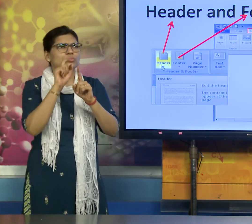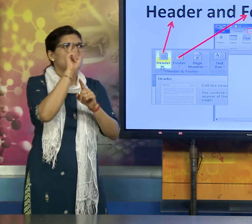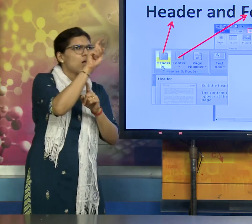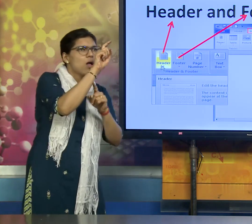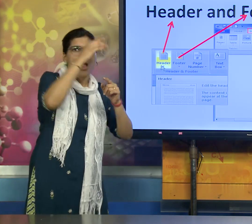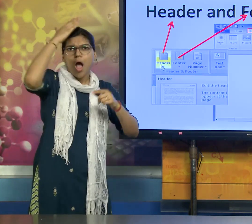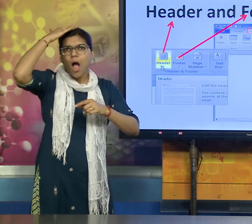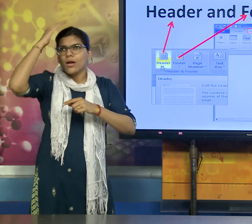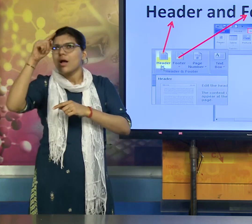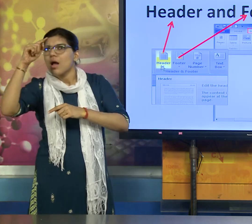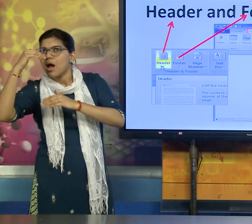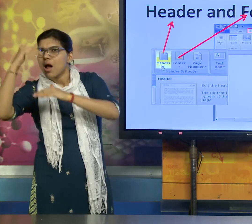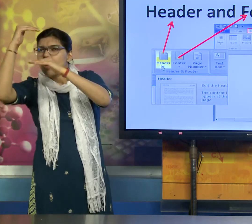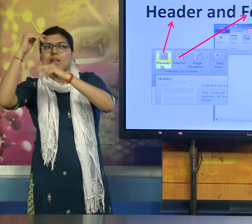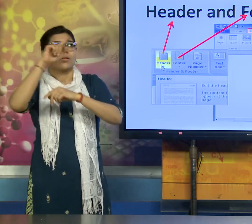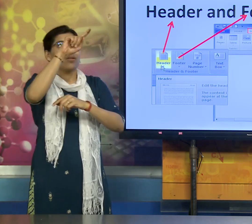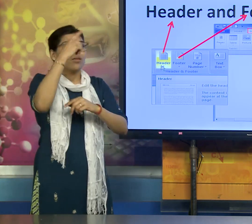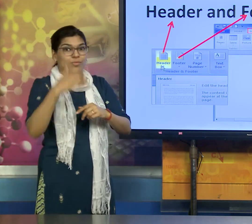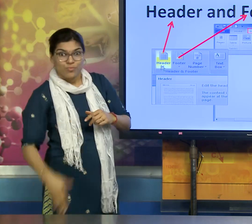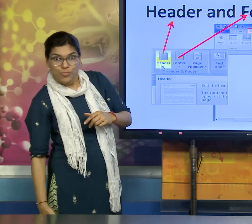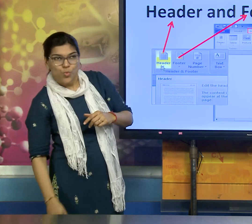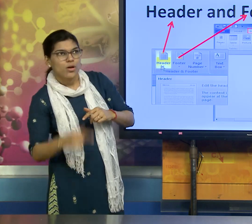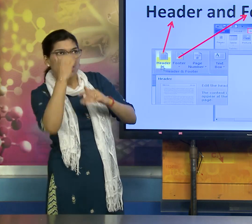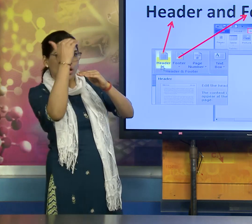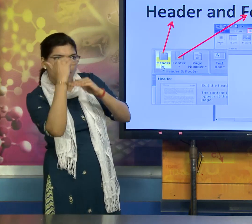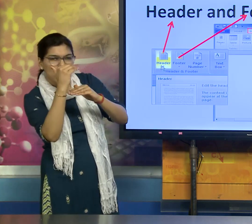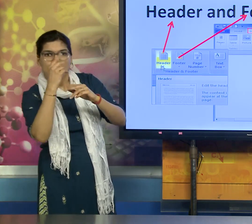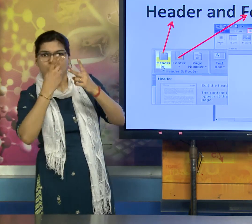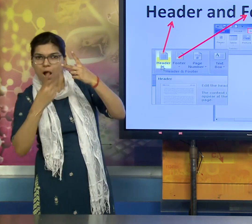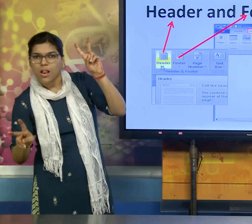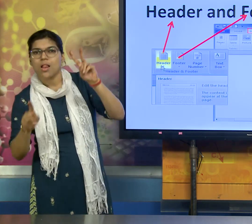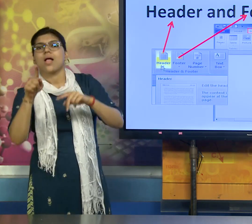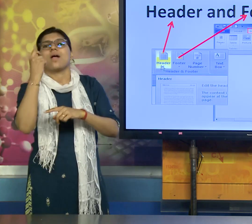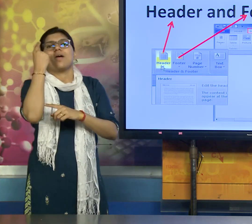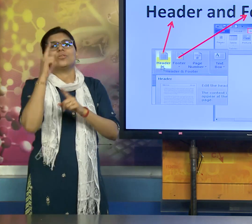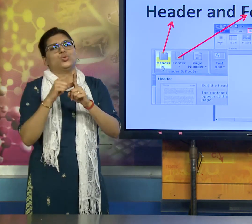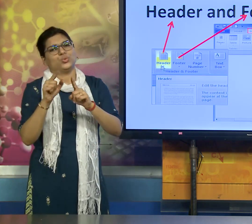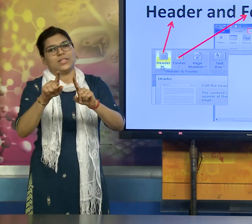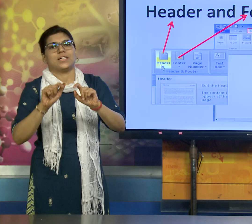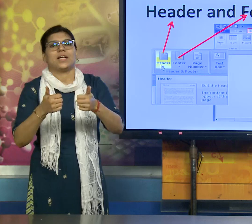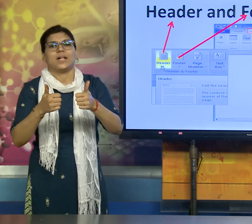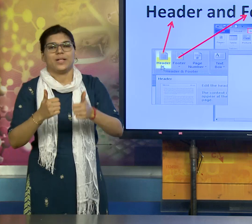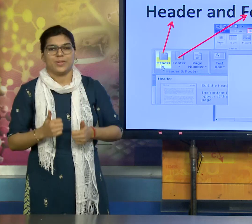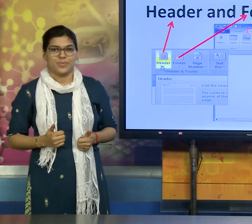you can do it and practice it by yourself and get to know.